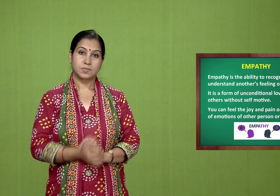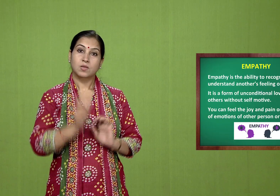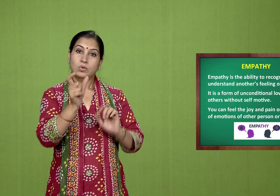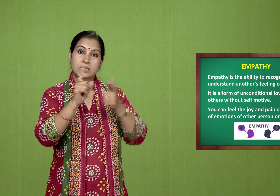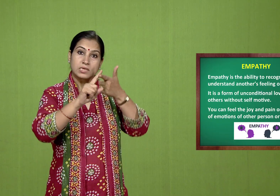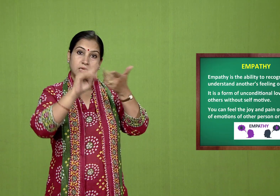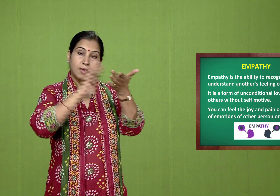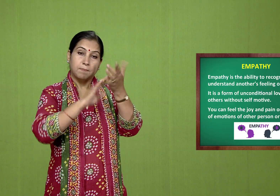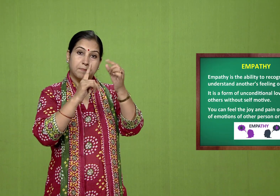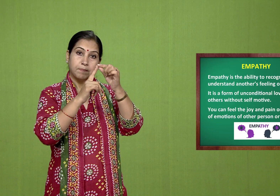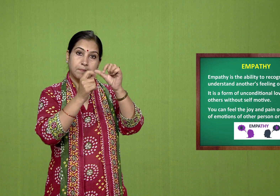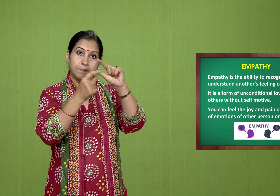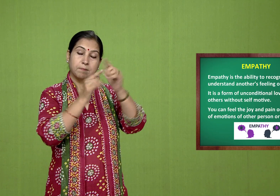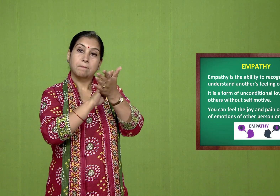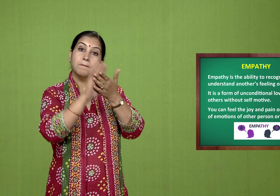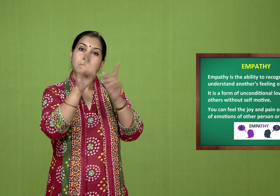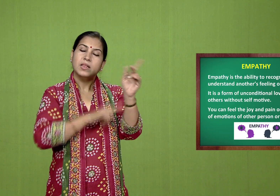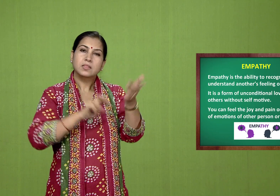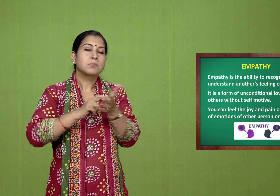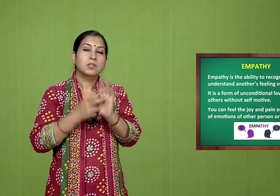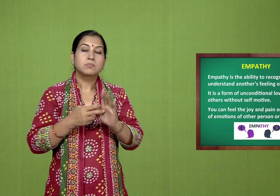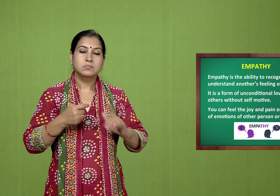Empathy is the capacity to recognize